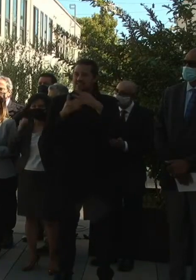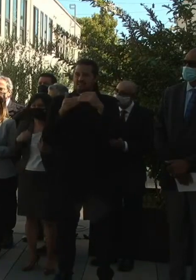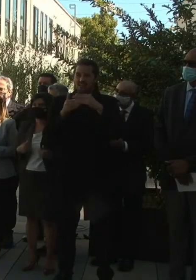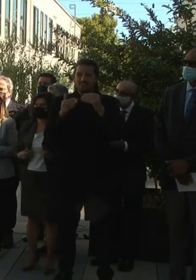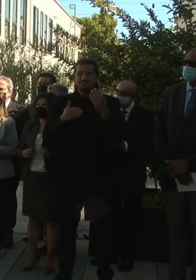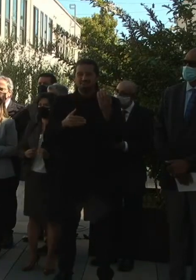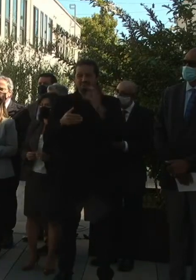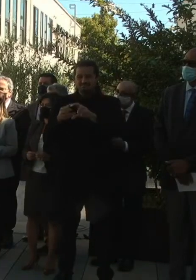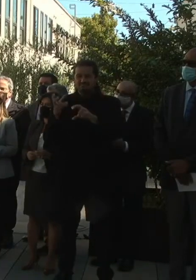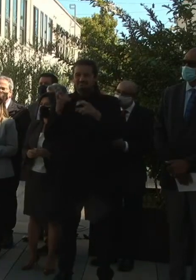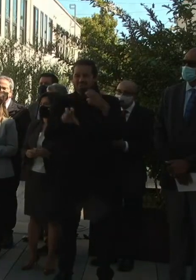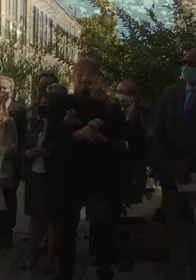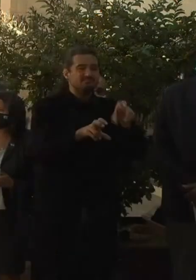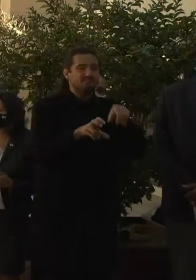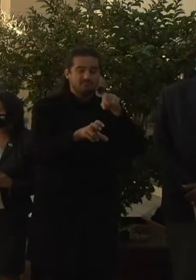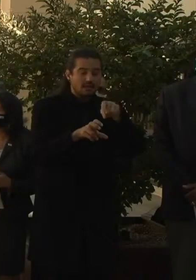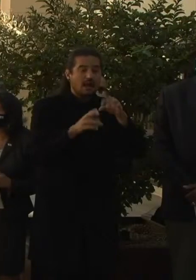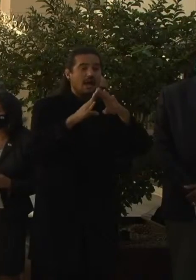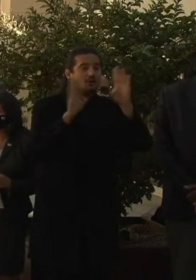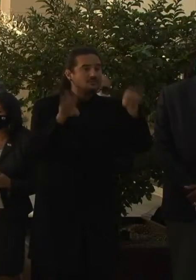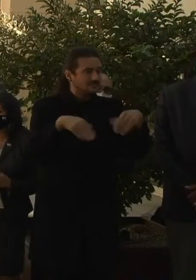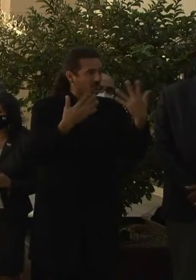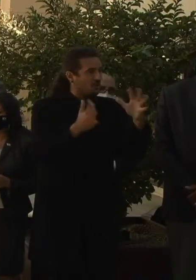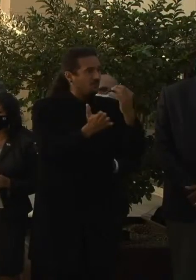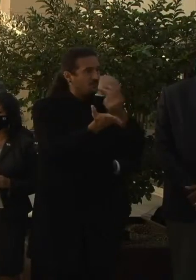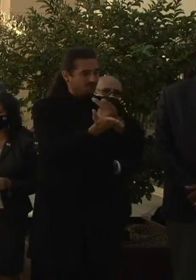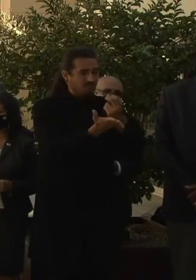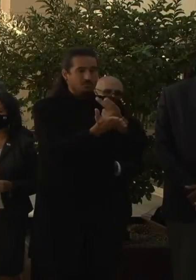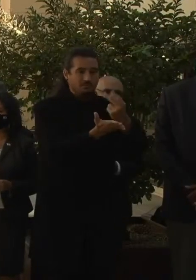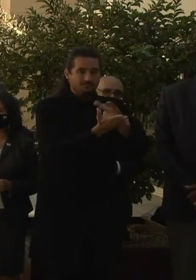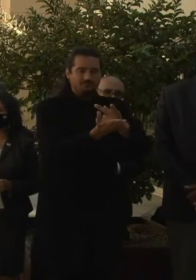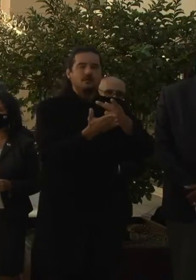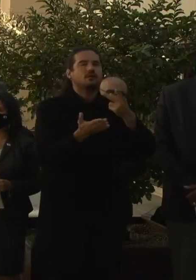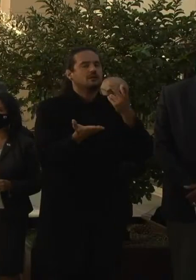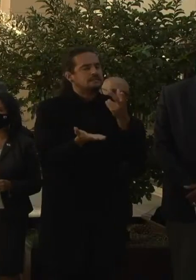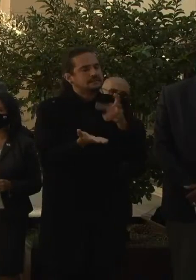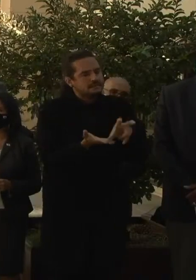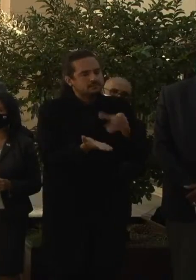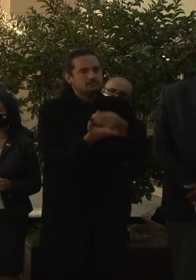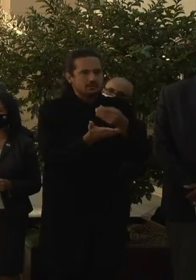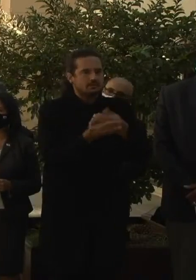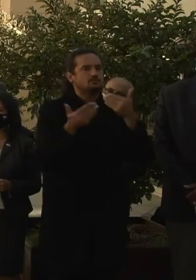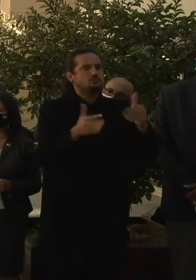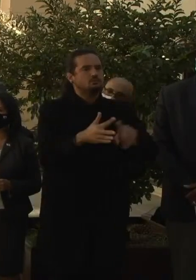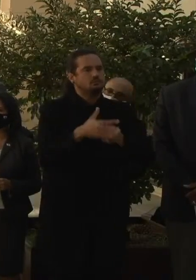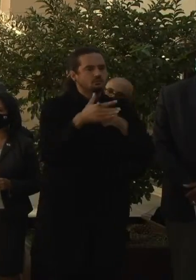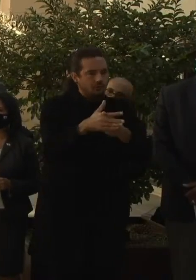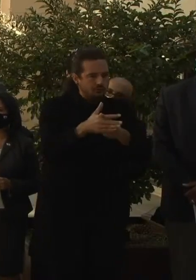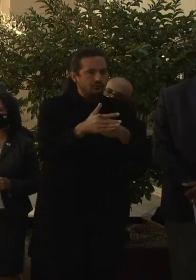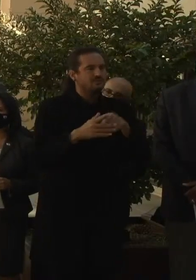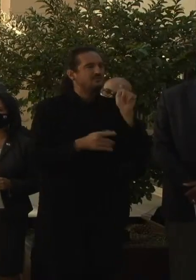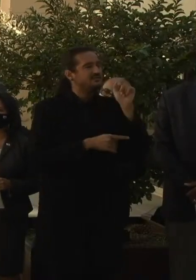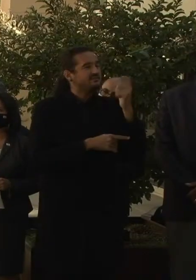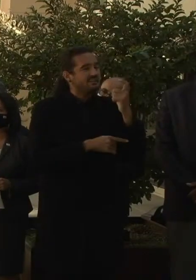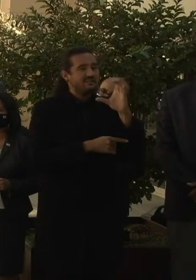develop housing that's already been approved. We put an unprecedented amount of money in our tax credit program, loan programs, but